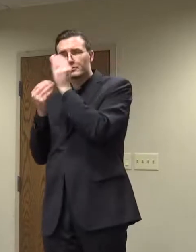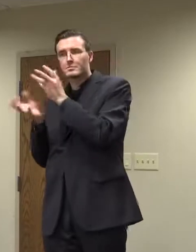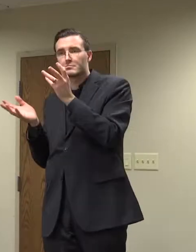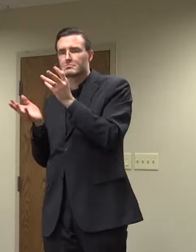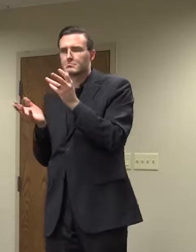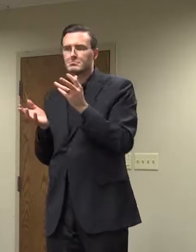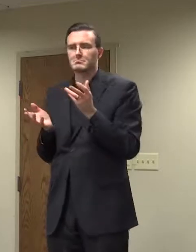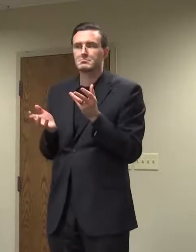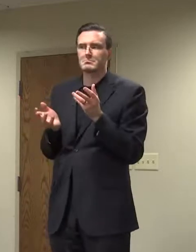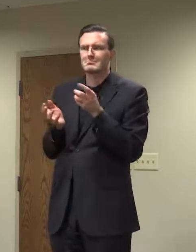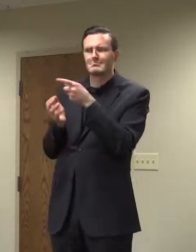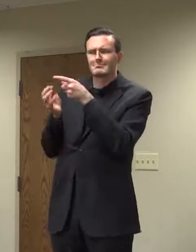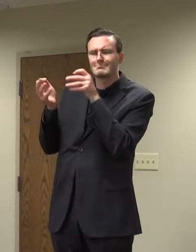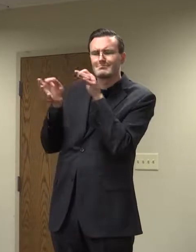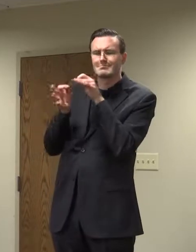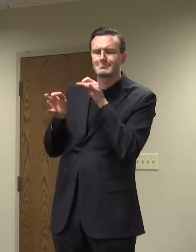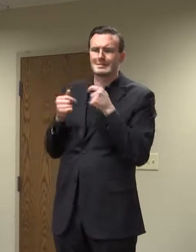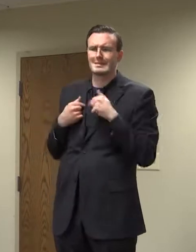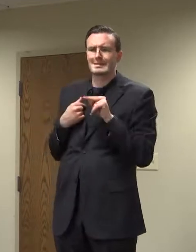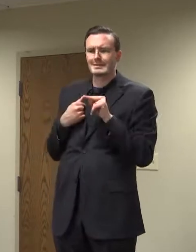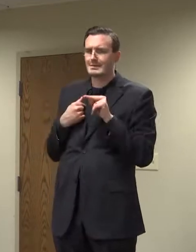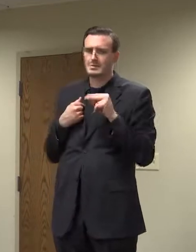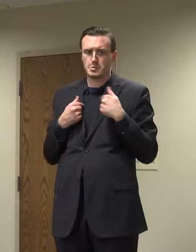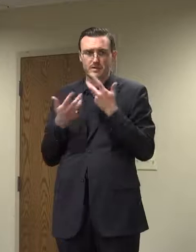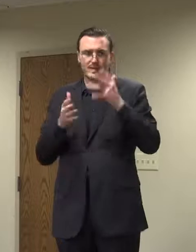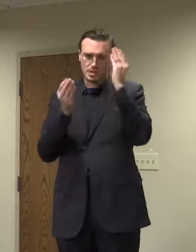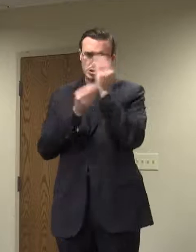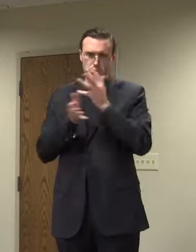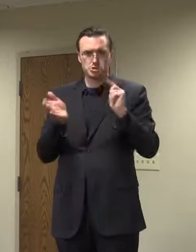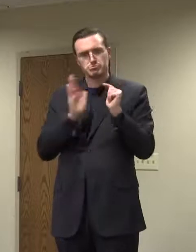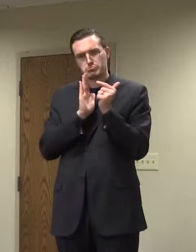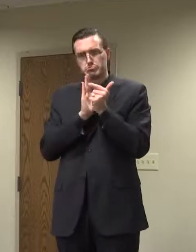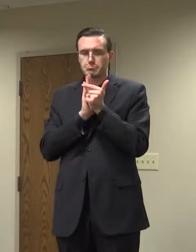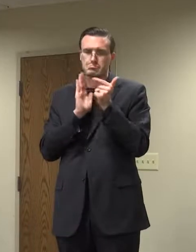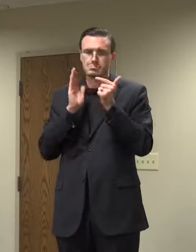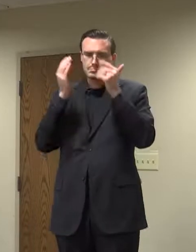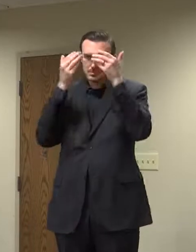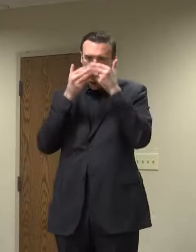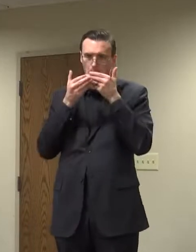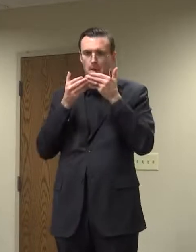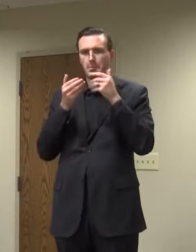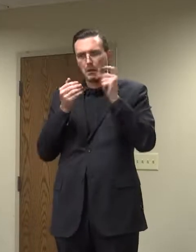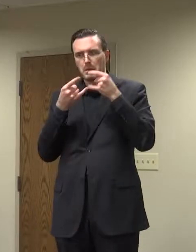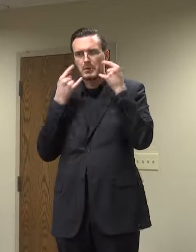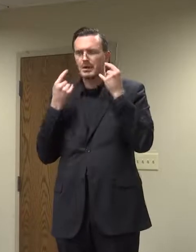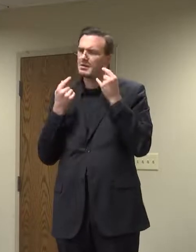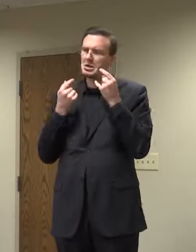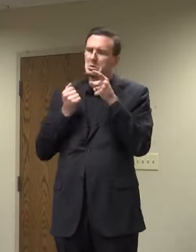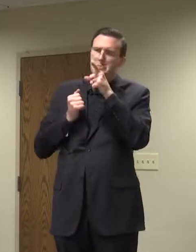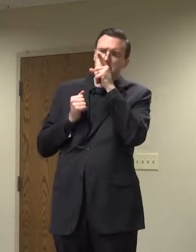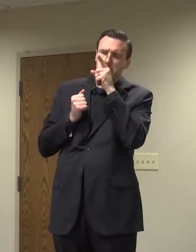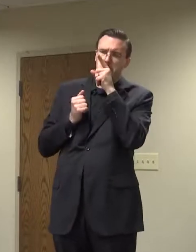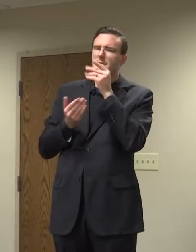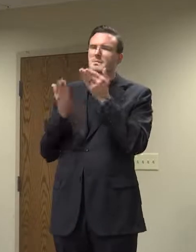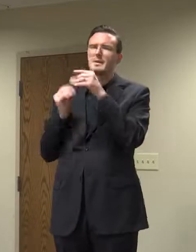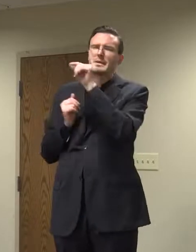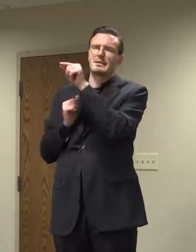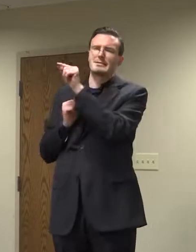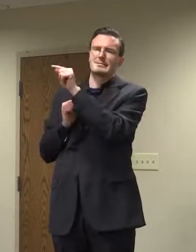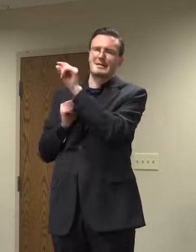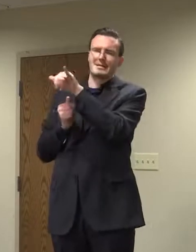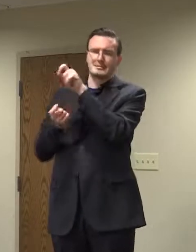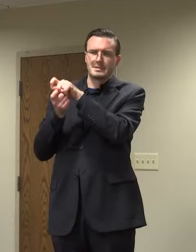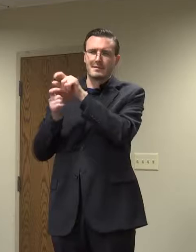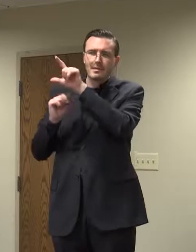not appropriate, so I think sometimes it's a communication that we just need to clear up with that particular library and that